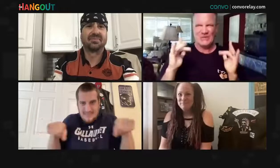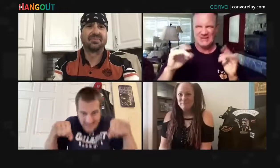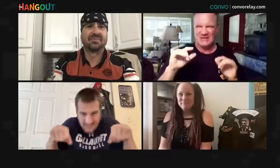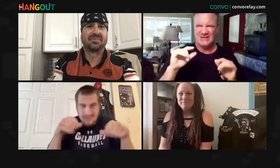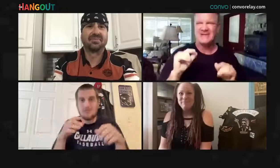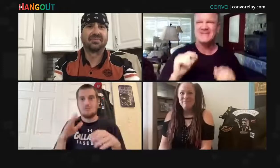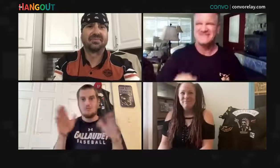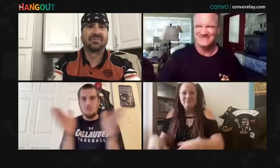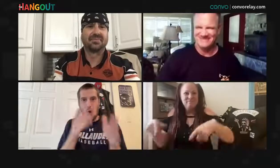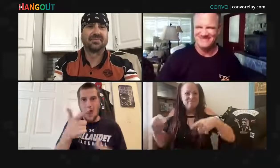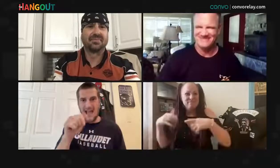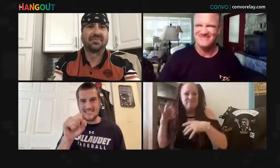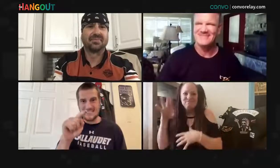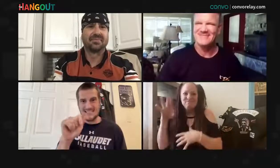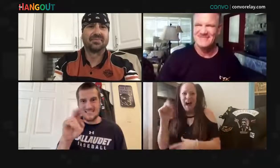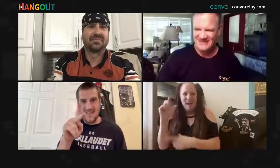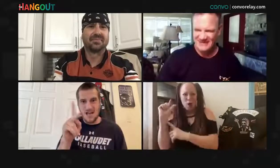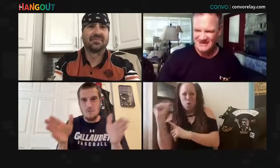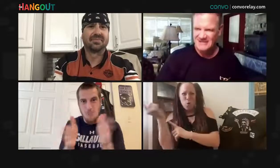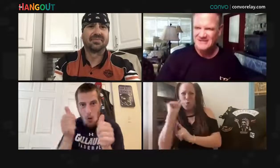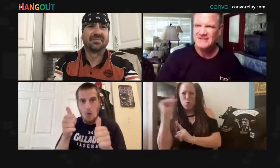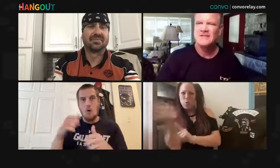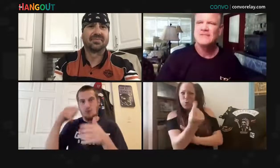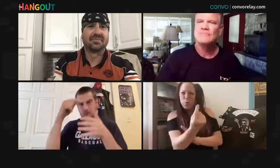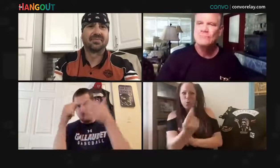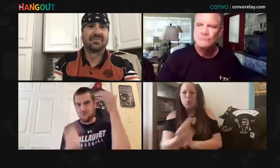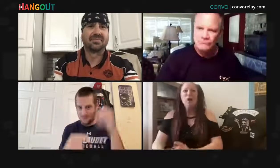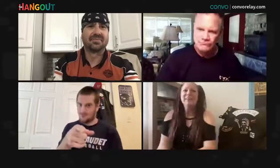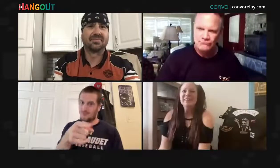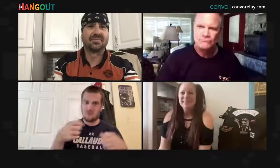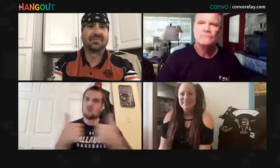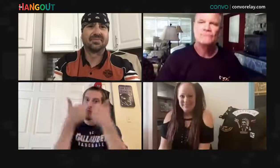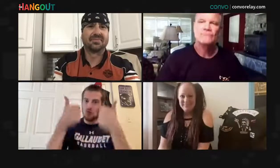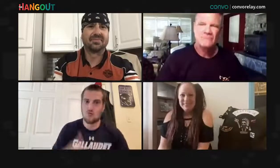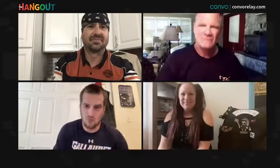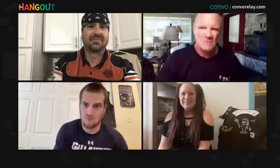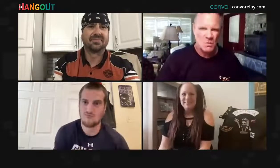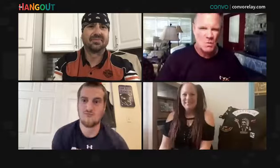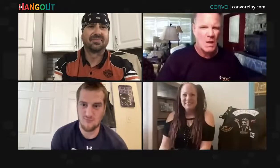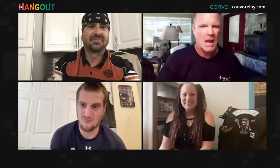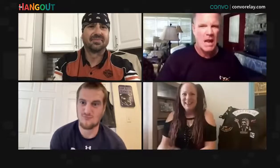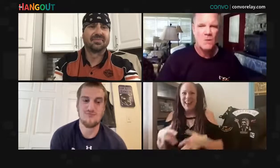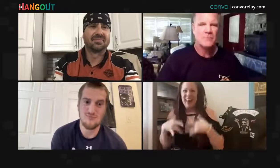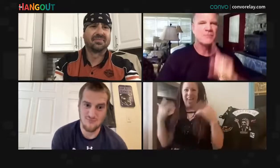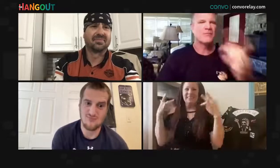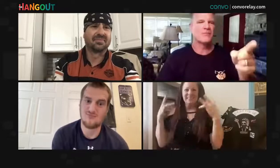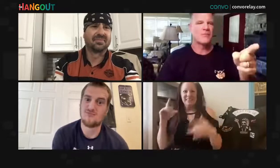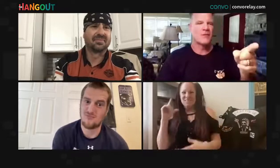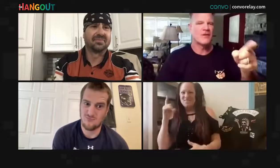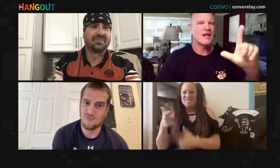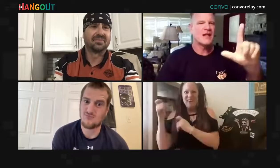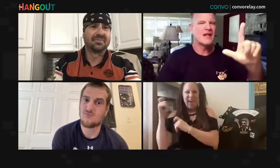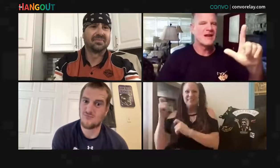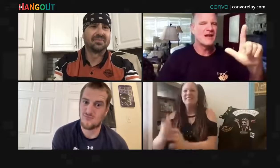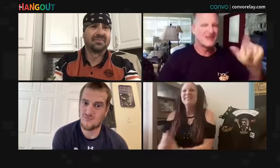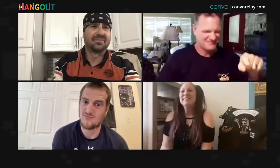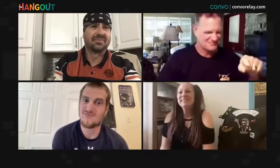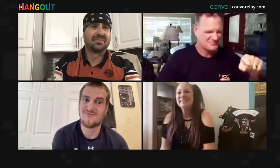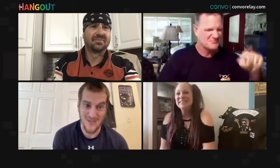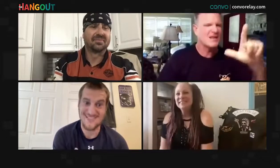So because you're riding a sport, it's not a gas tank and it's not gonna be fully dressed. So it's a lot more challenging to ride